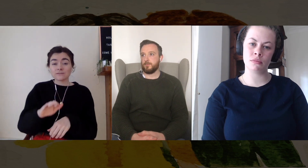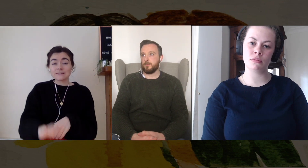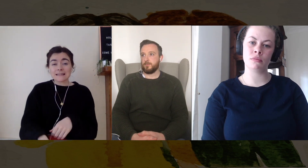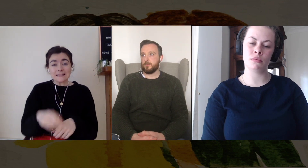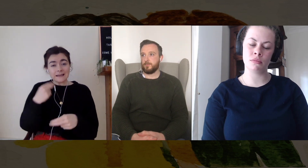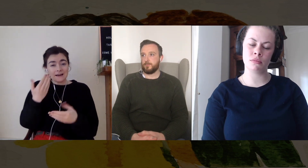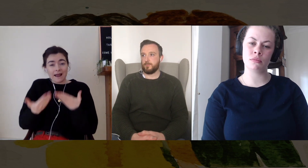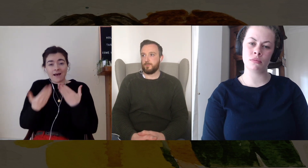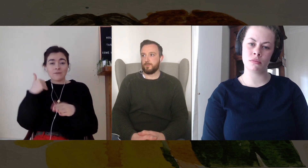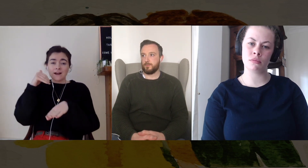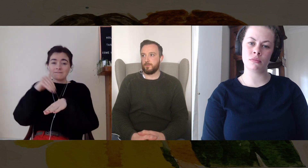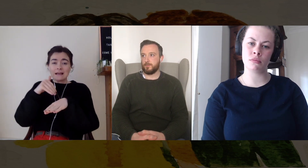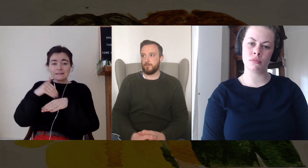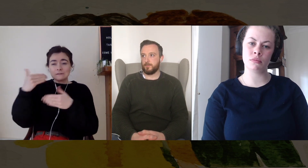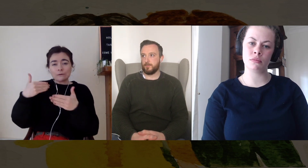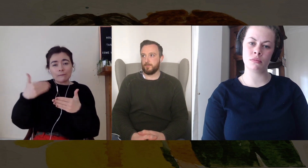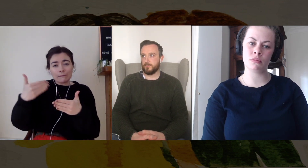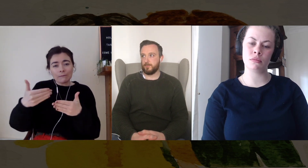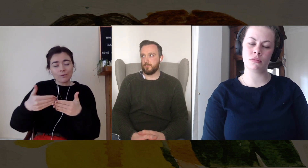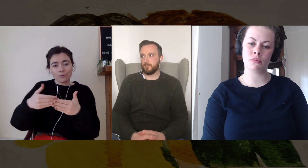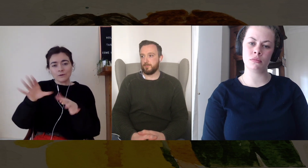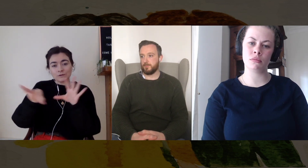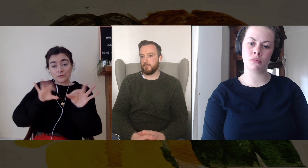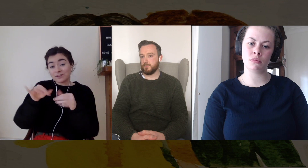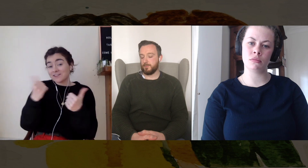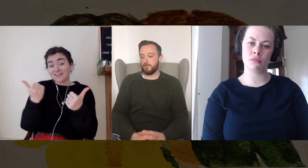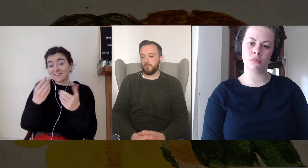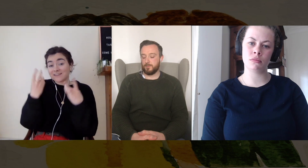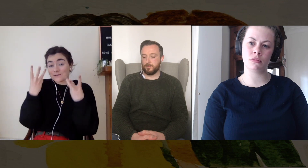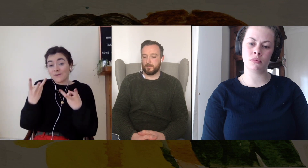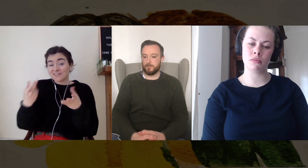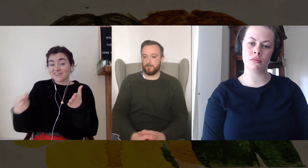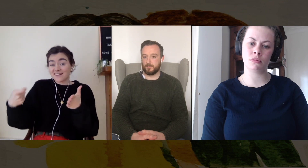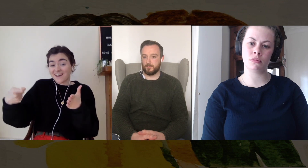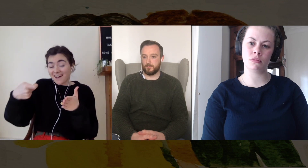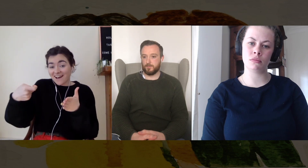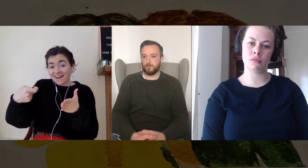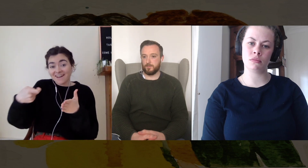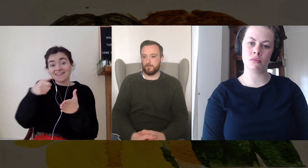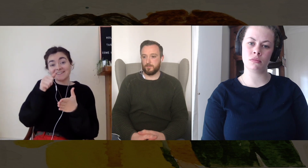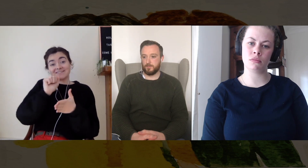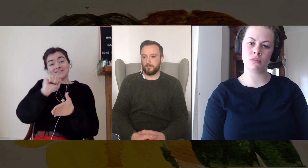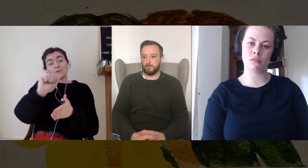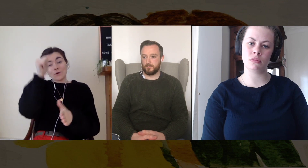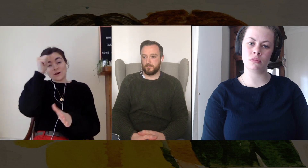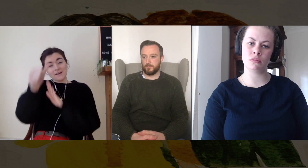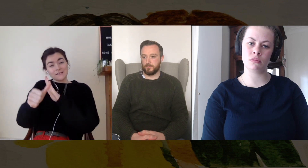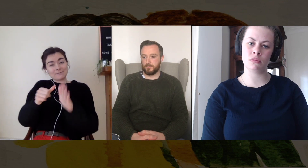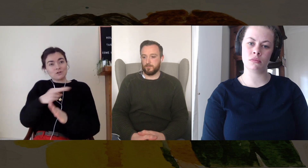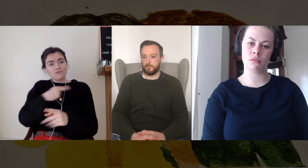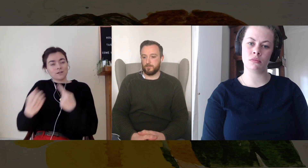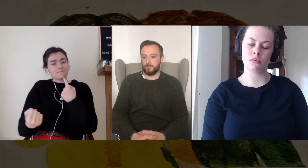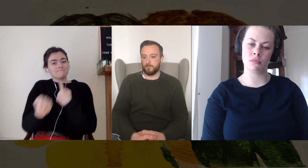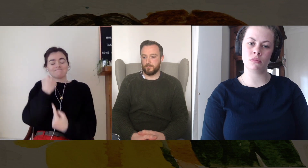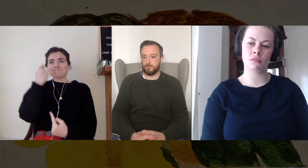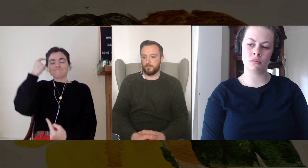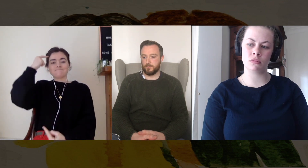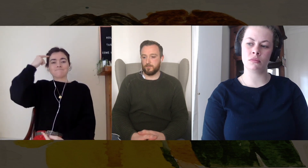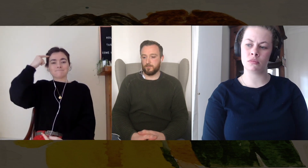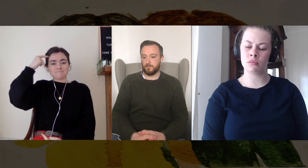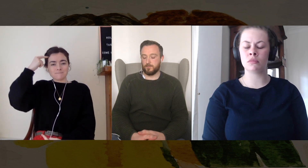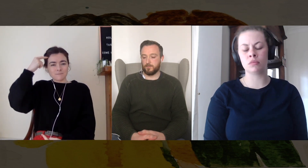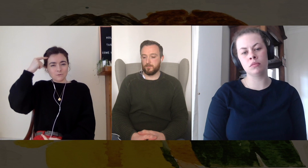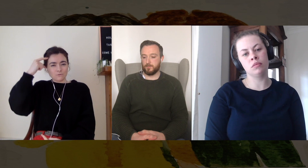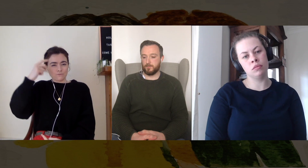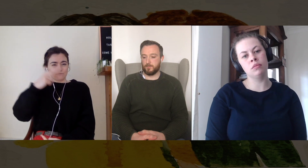friend and I suppose the choices that like he's made, and you've talked about yourself when it came to your knee and how